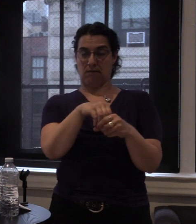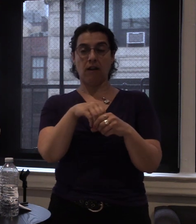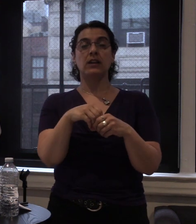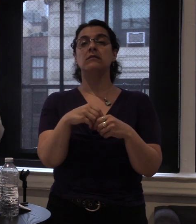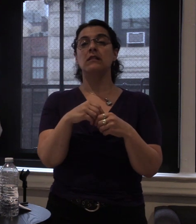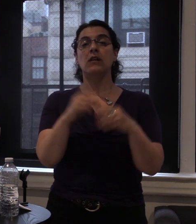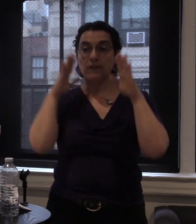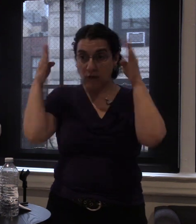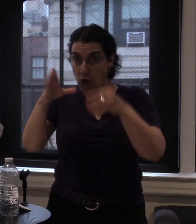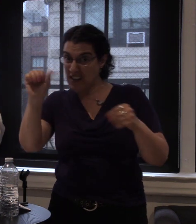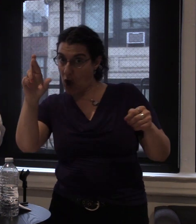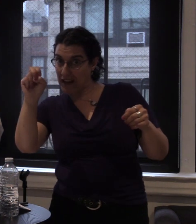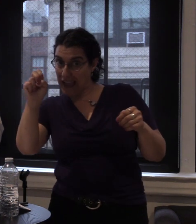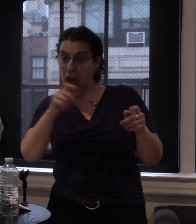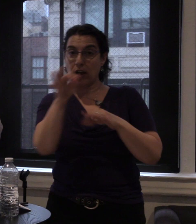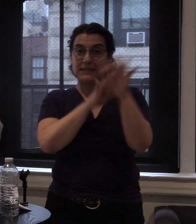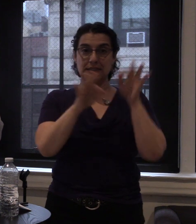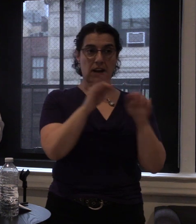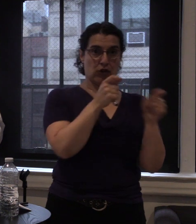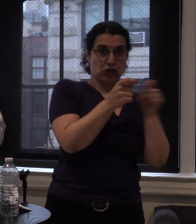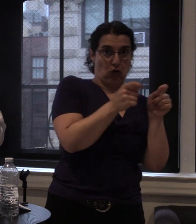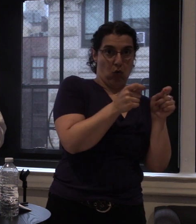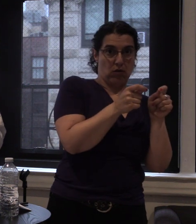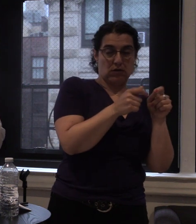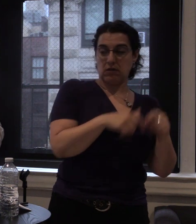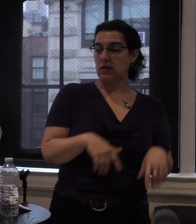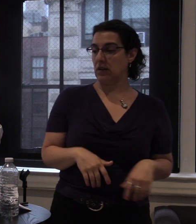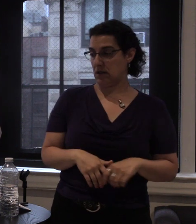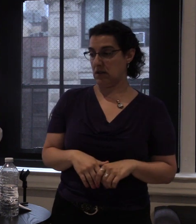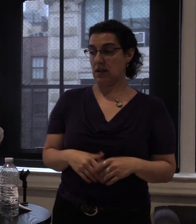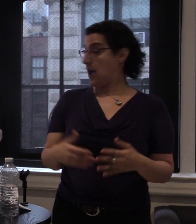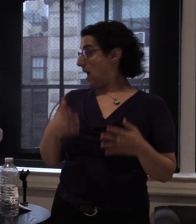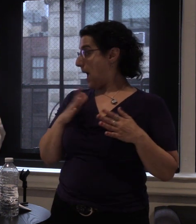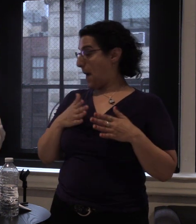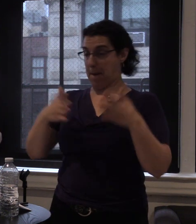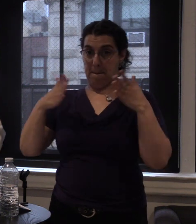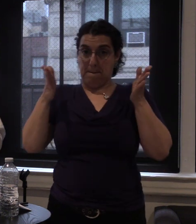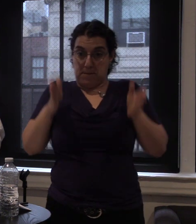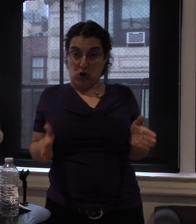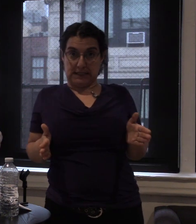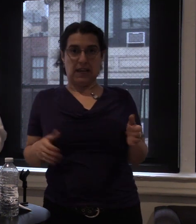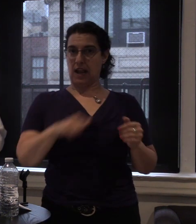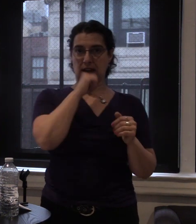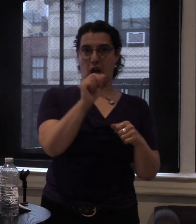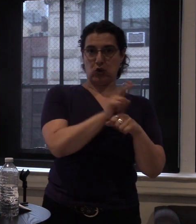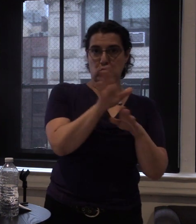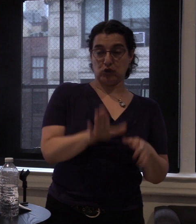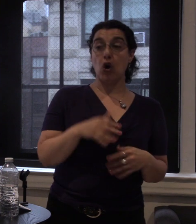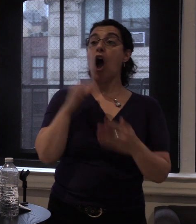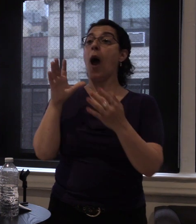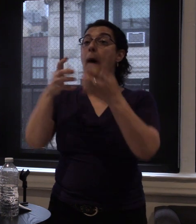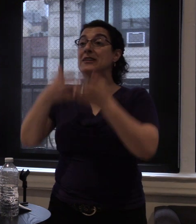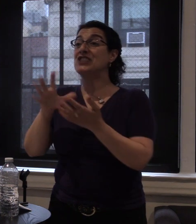focus on care instead of control, and person instead of user, and unlearning instead